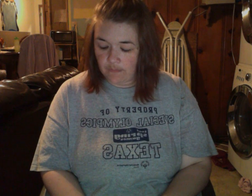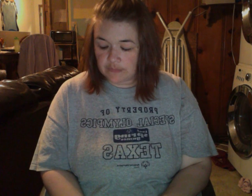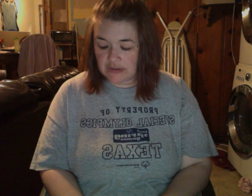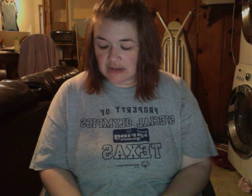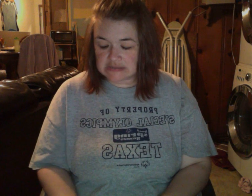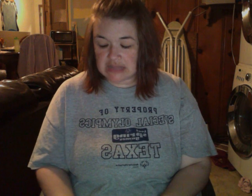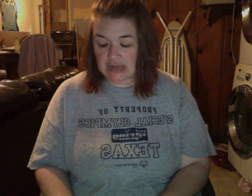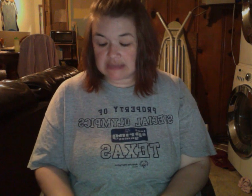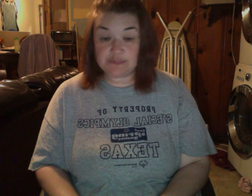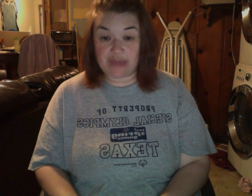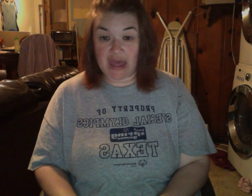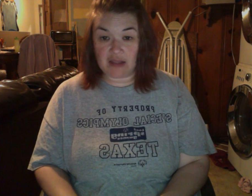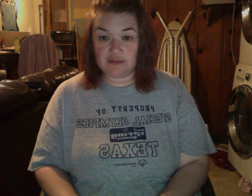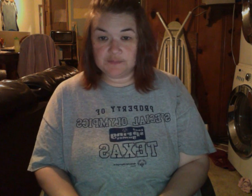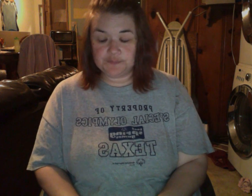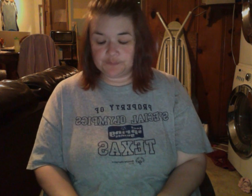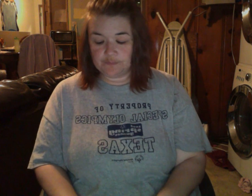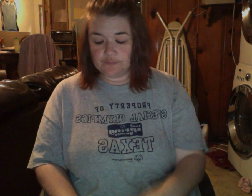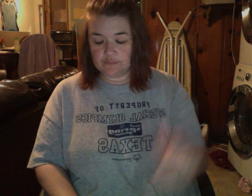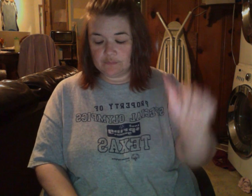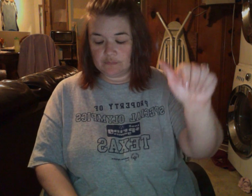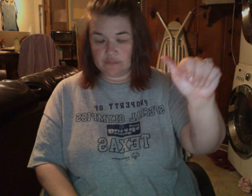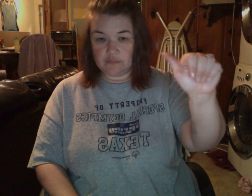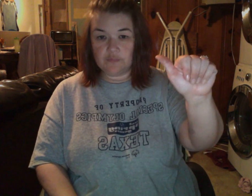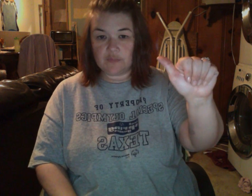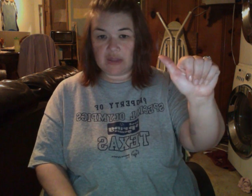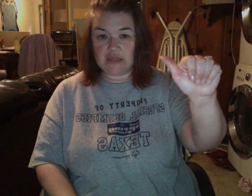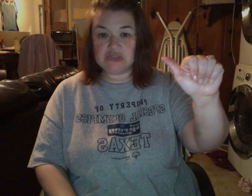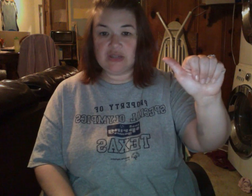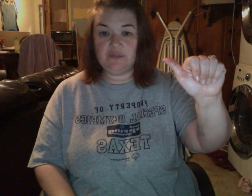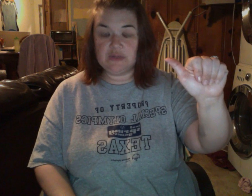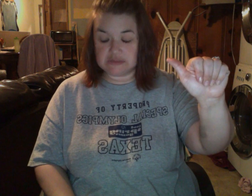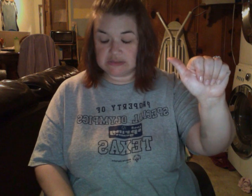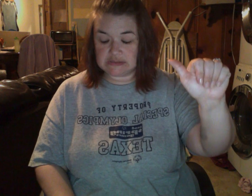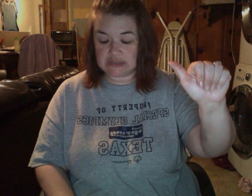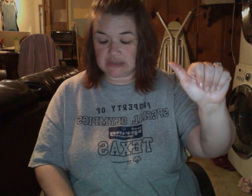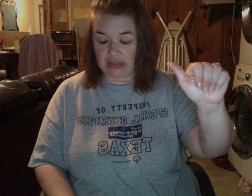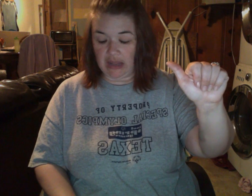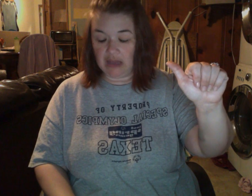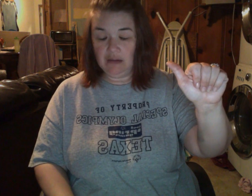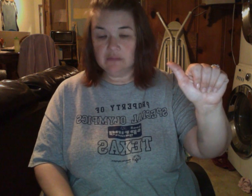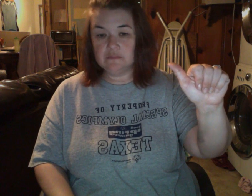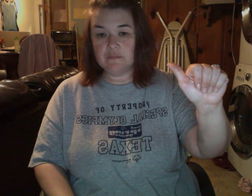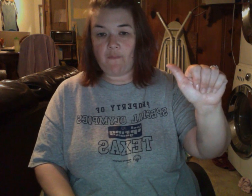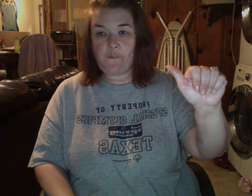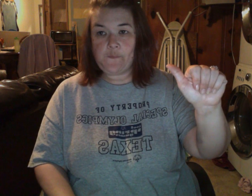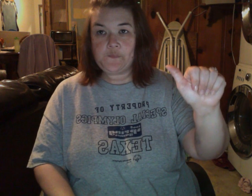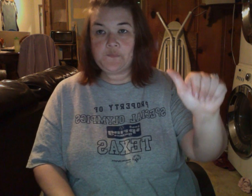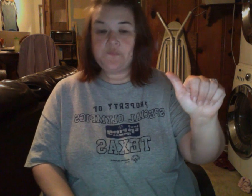The next sign is back. My hand shape is an extended A.